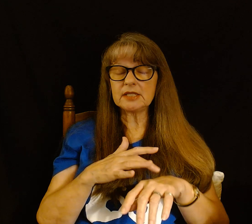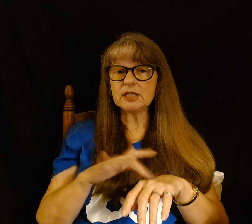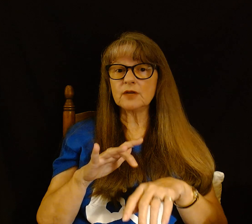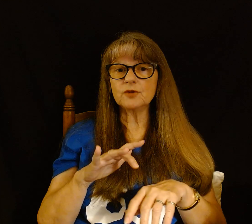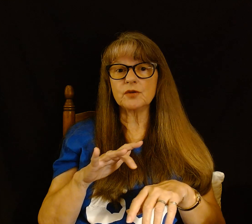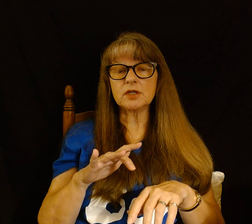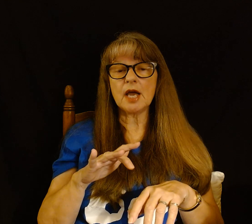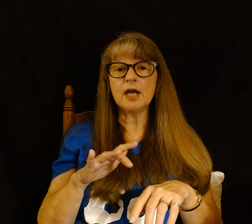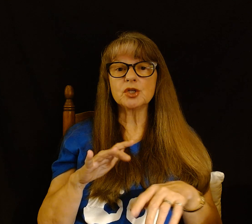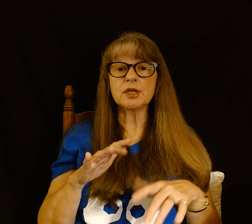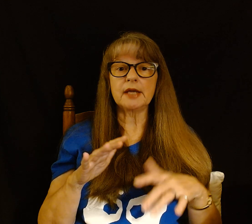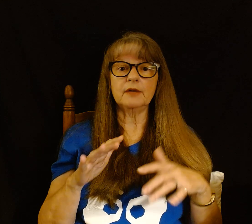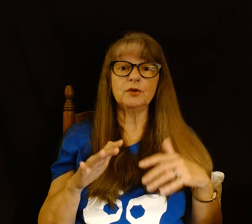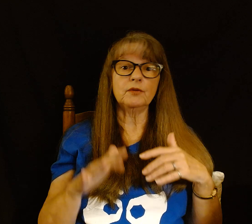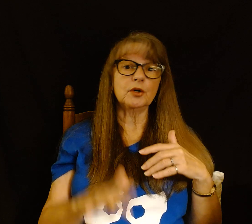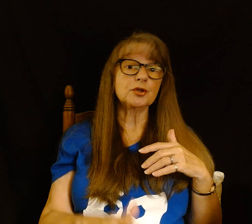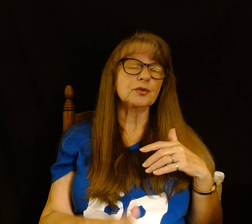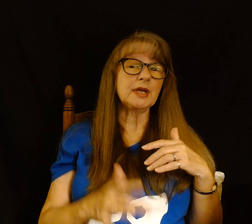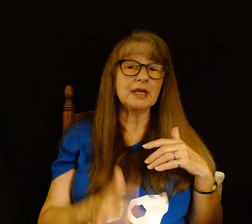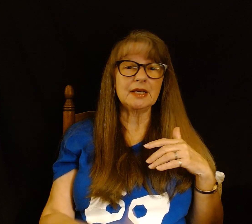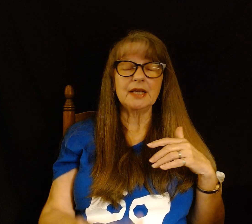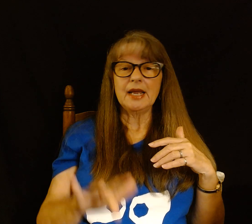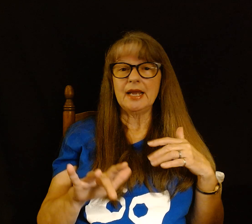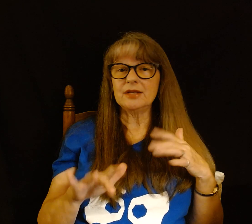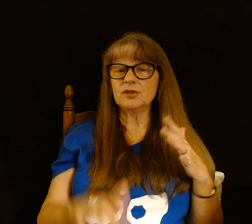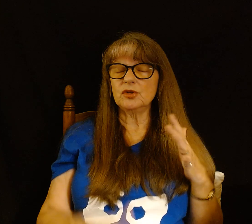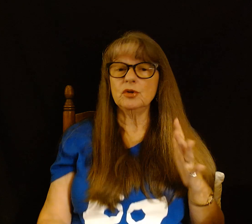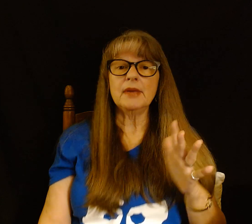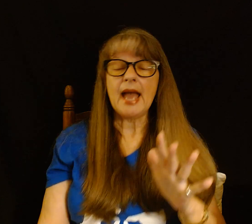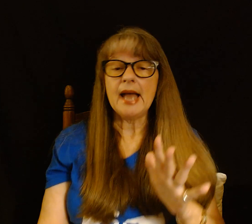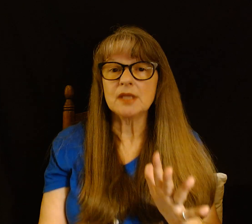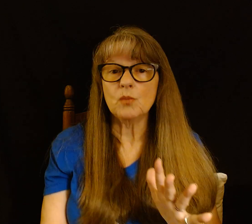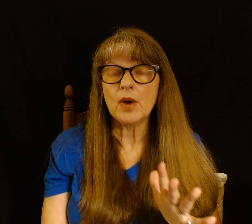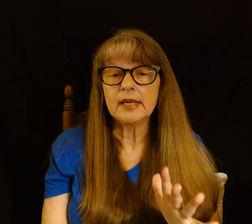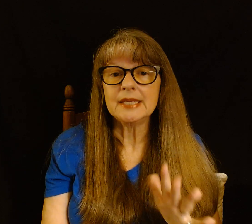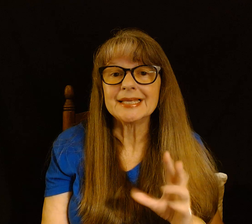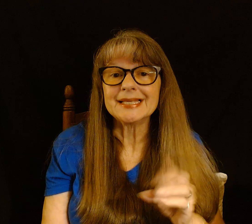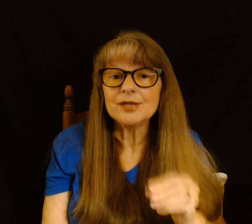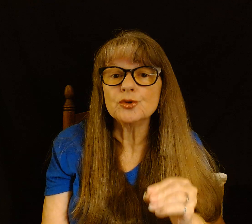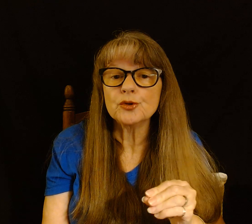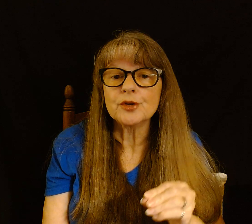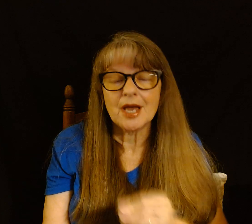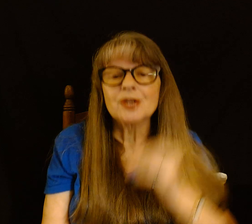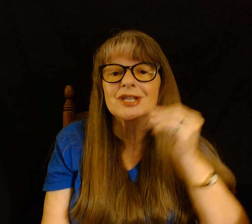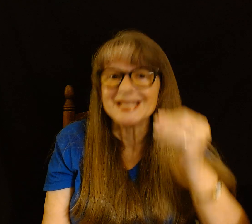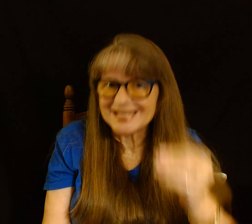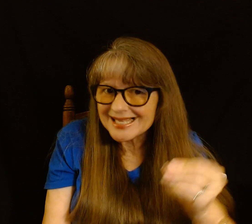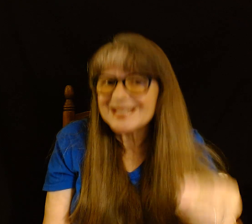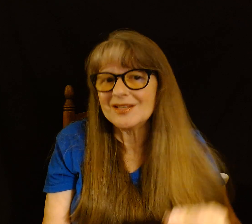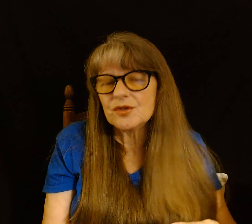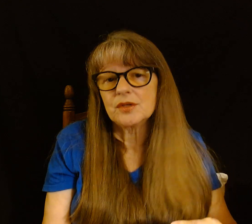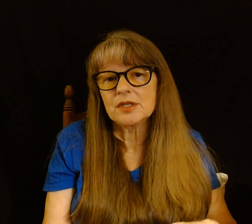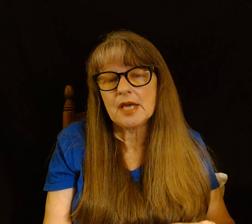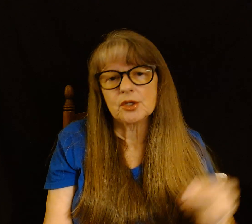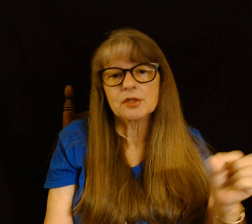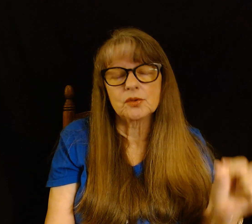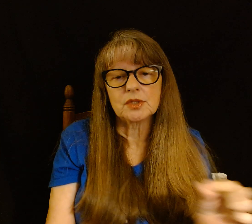sensitive to the touch, like if you've hurt your knee, and you may ask someone, is it tender to the touch? Is it sensitive to the touch? So tender